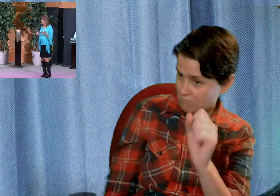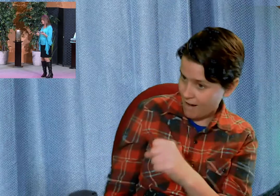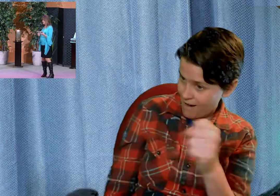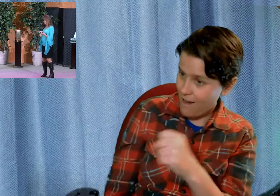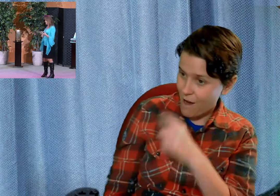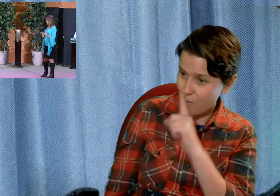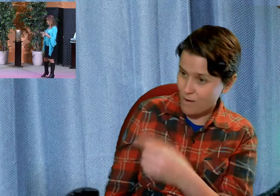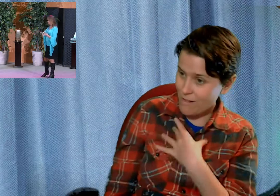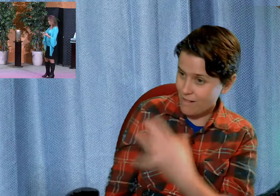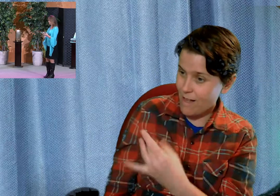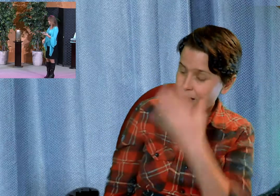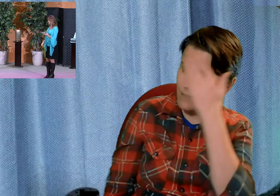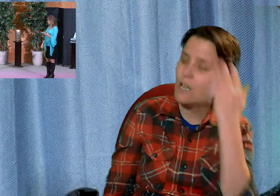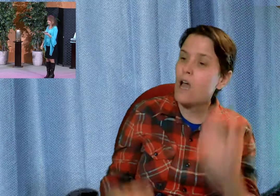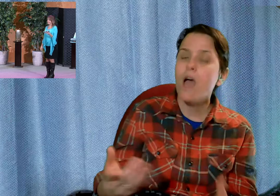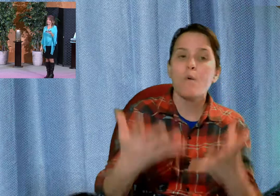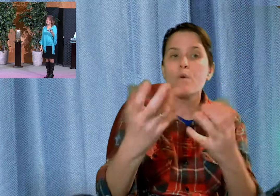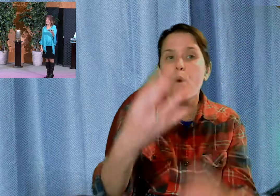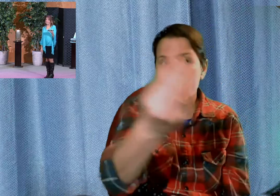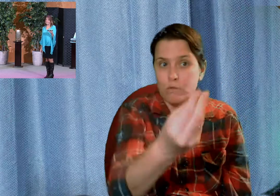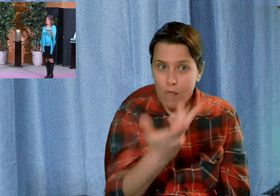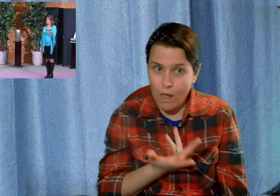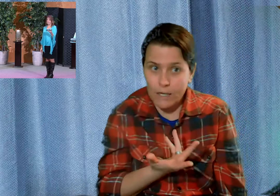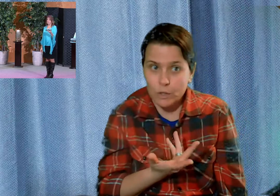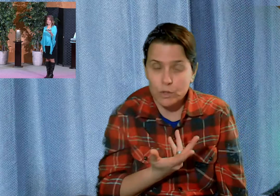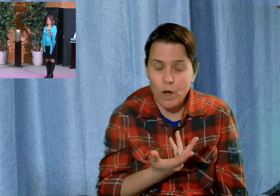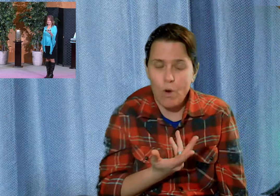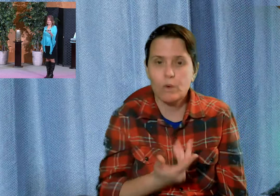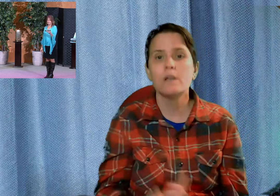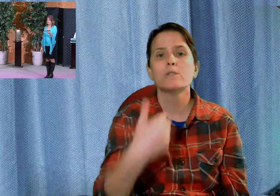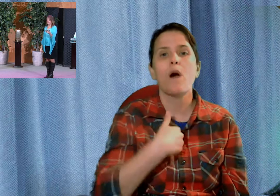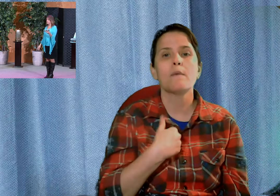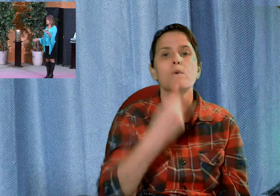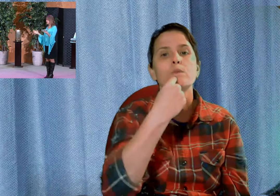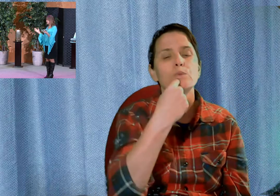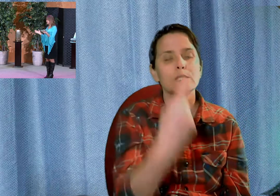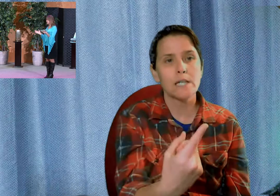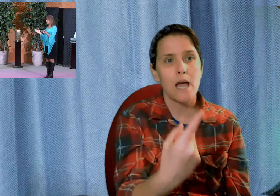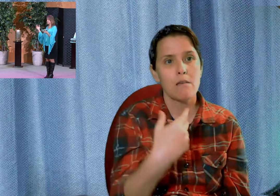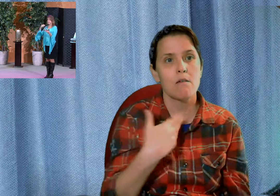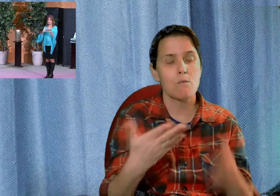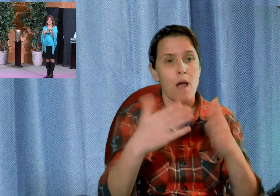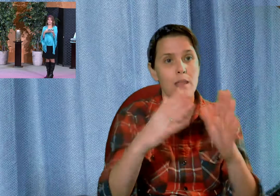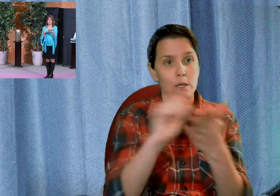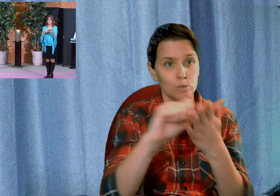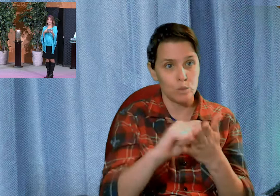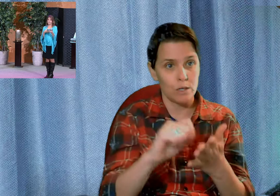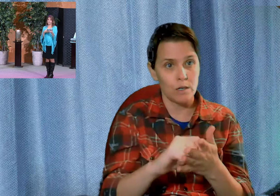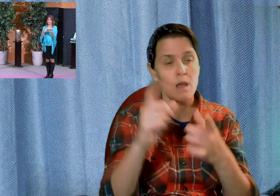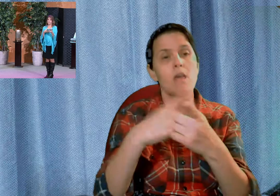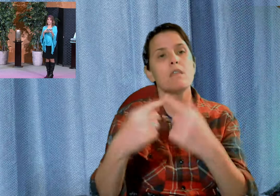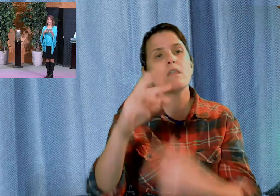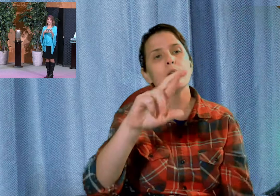with prayer for protection. Yeah, please let us know in the comments. So I'm going to say it the way that it was written, and then Reverend Eliza is going to take